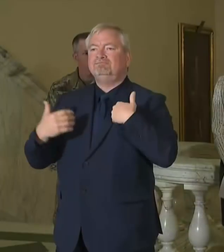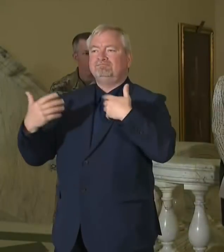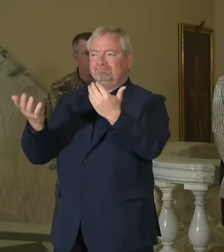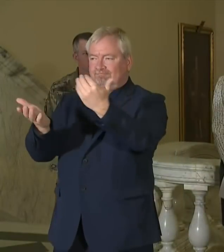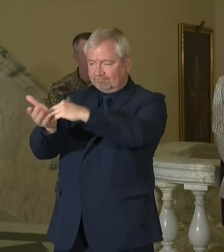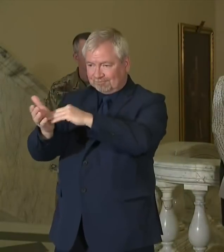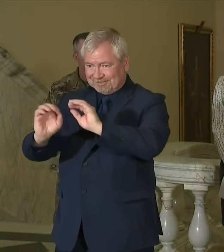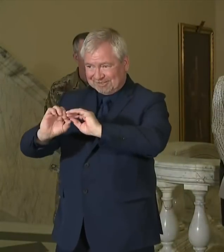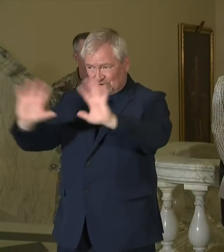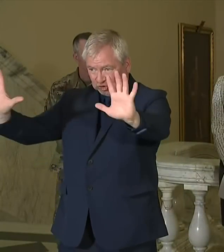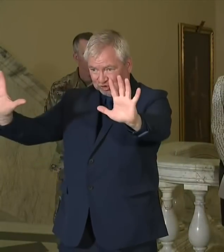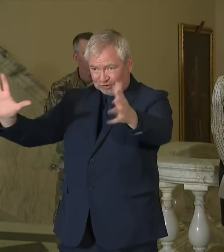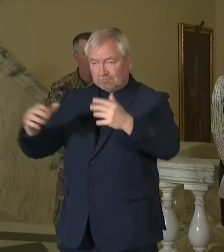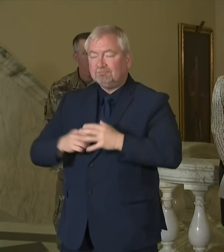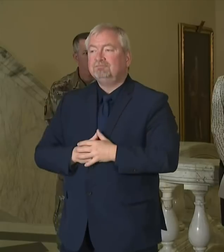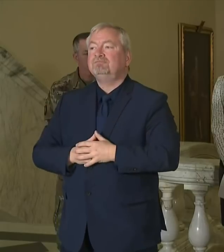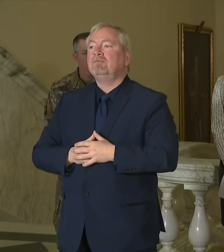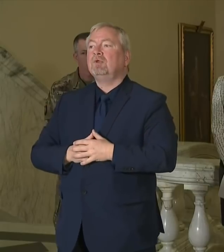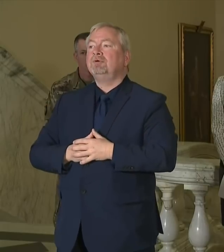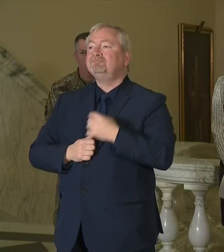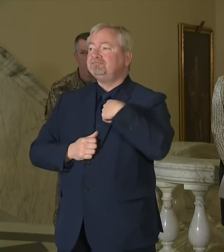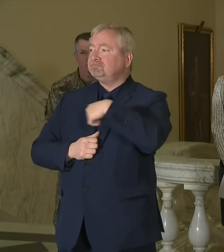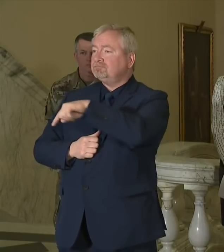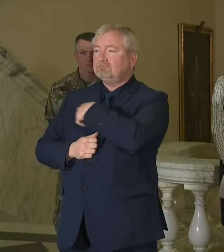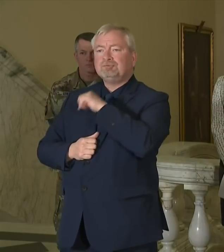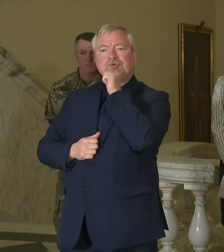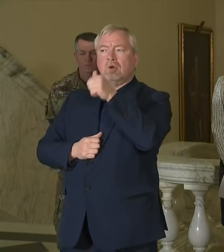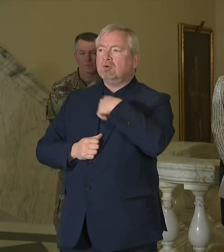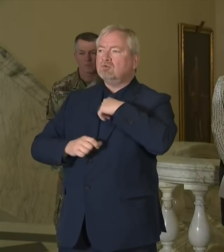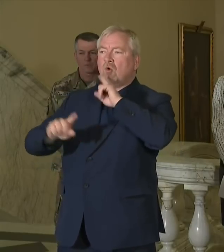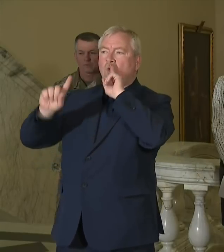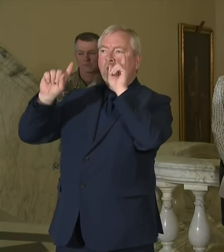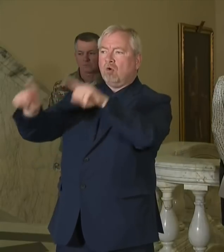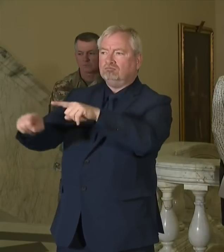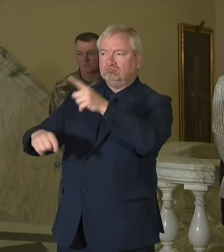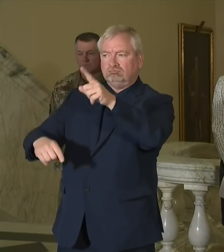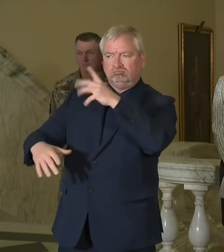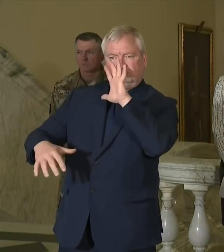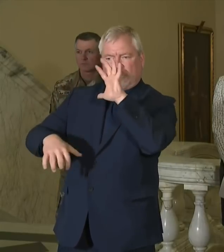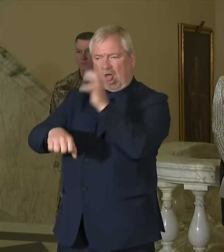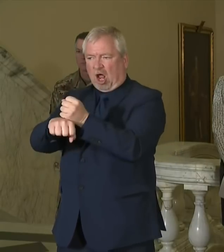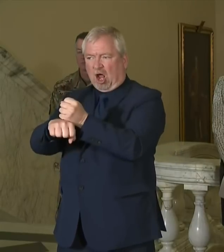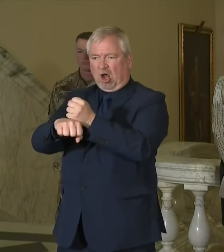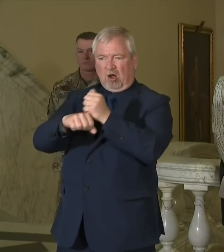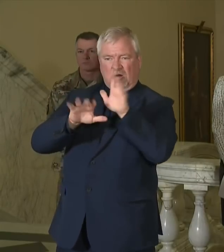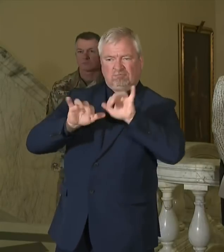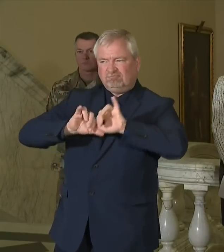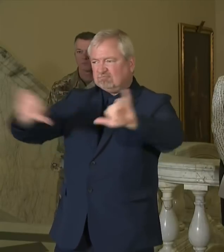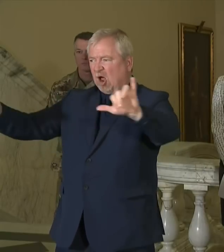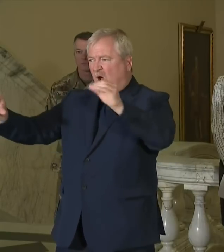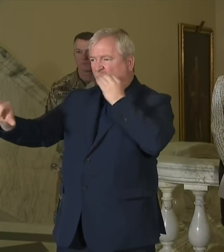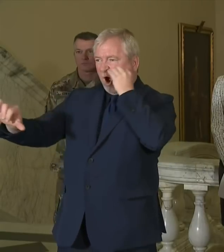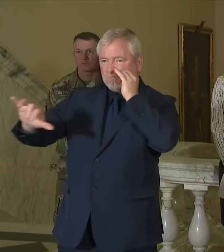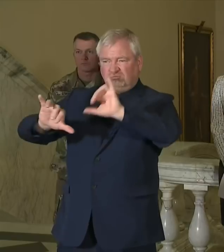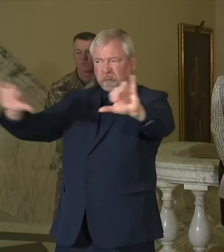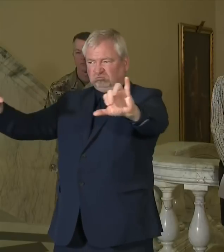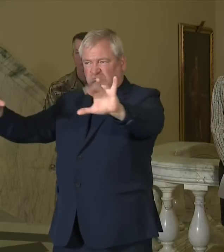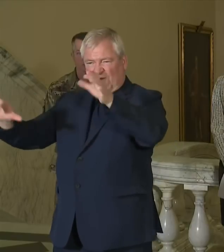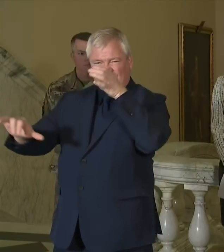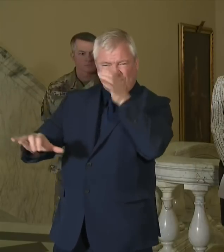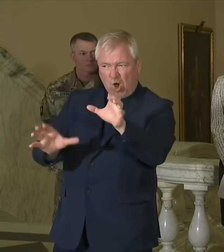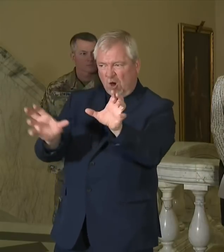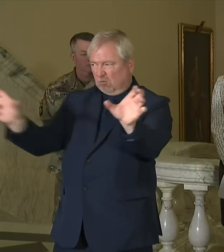issuing or ordering a shelter-in-place directive or forcing people to stay